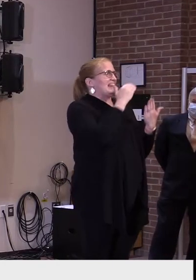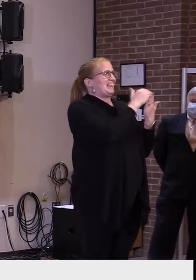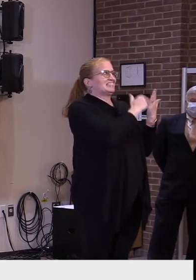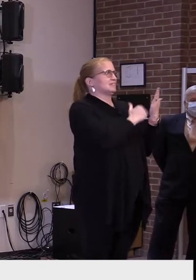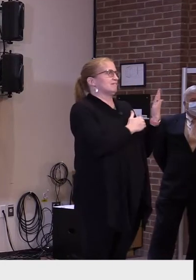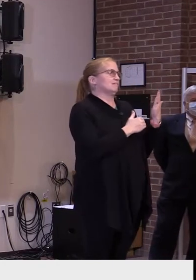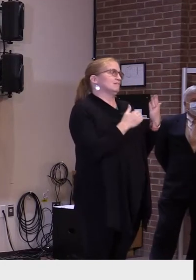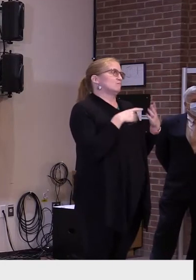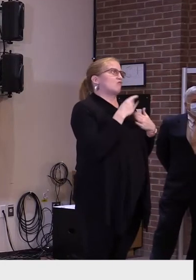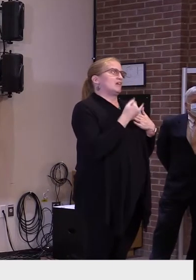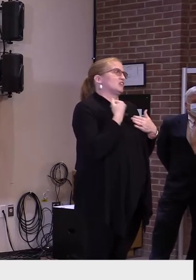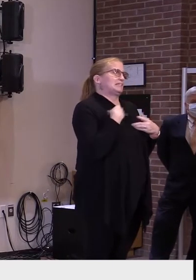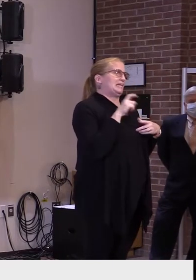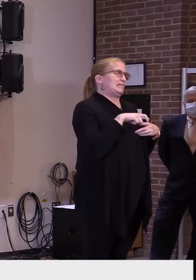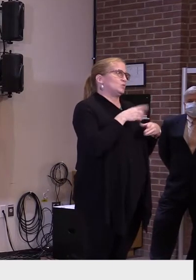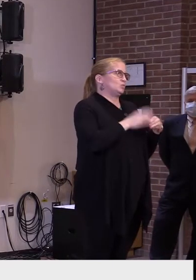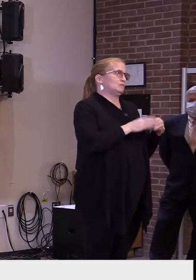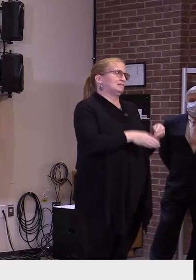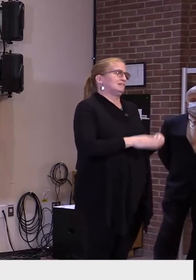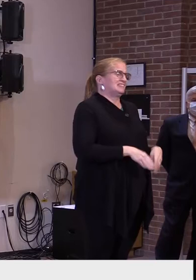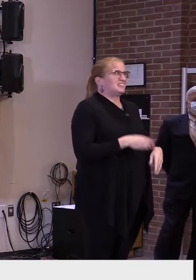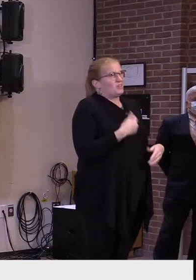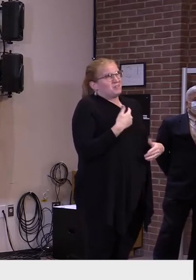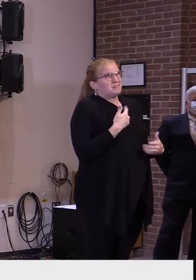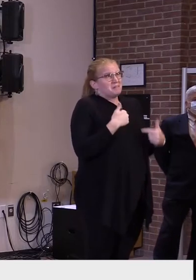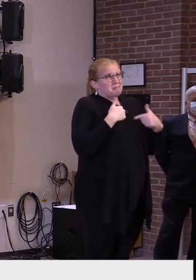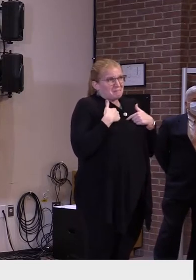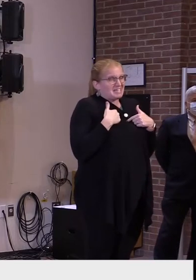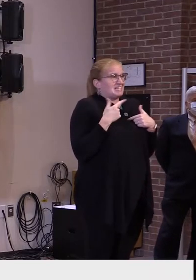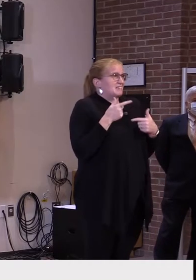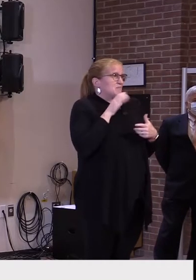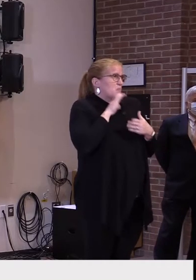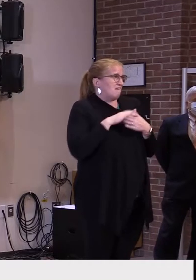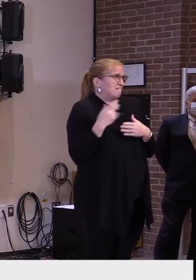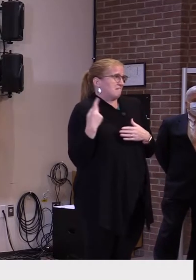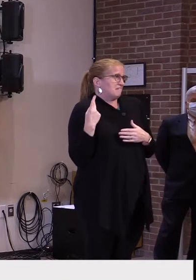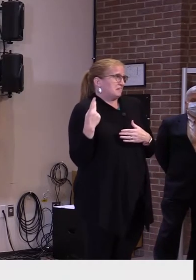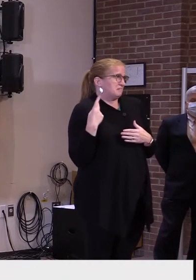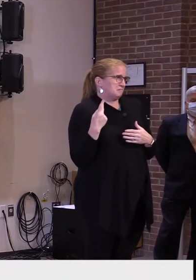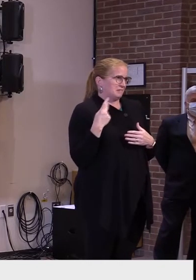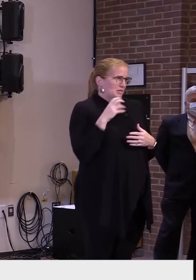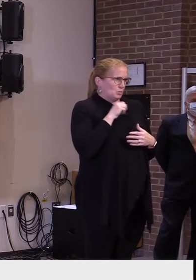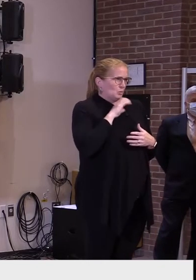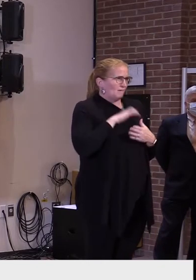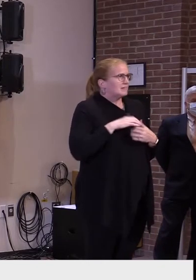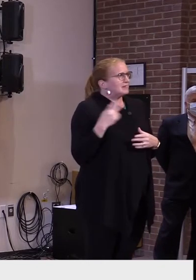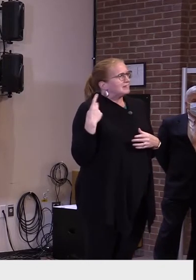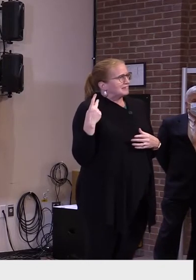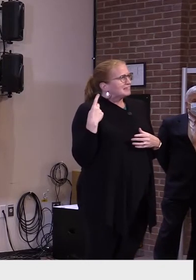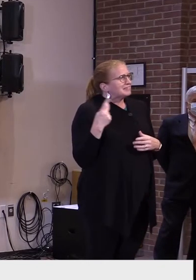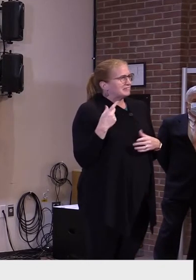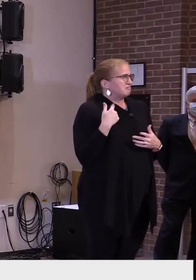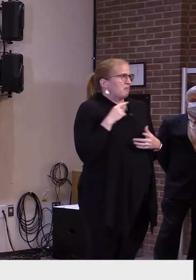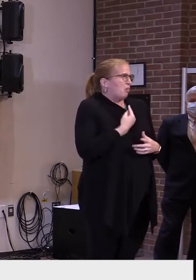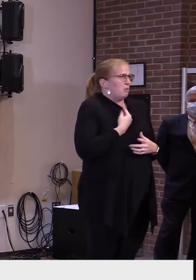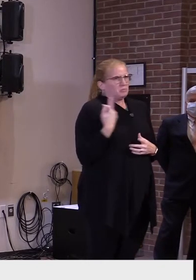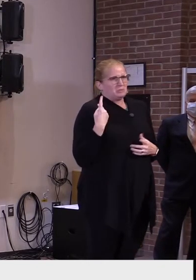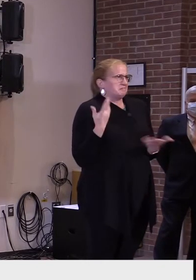so it'll be just probably the two of us at Thanksgiving. So I don't think we have to worry about much in our household.